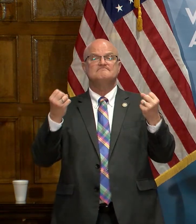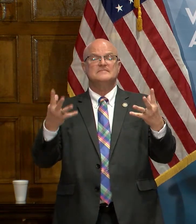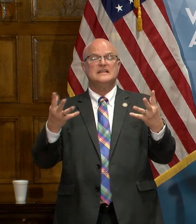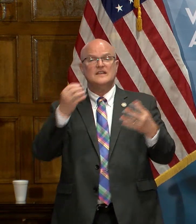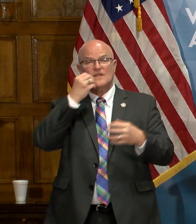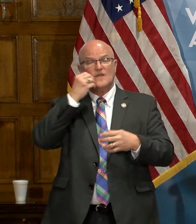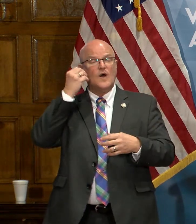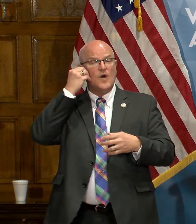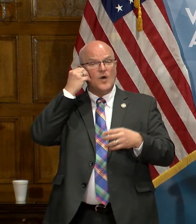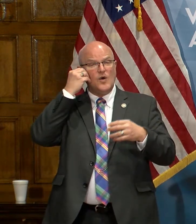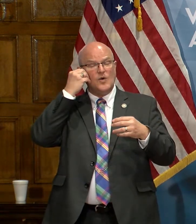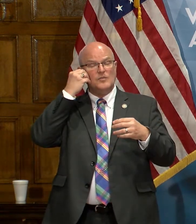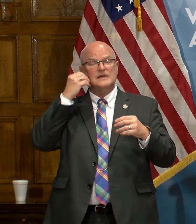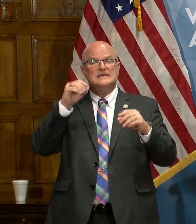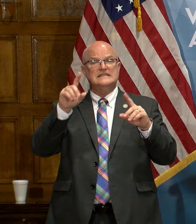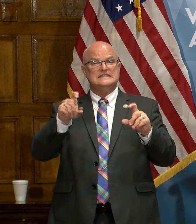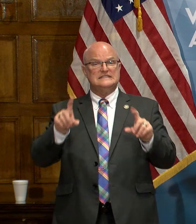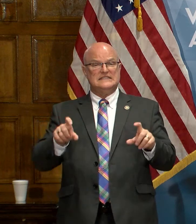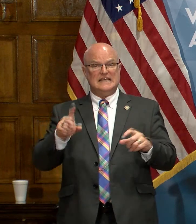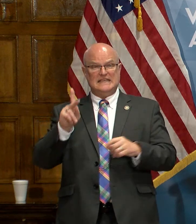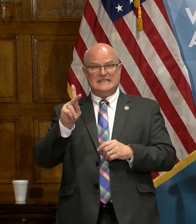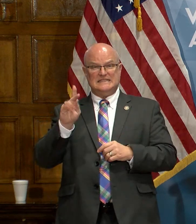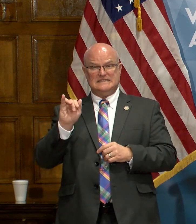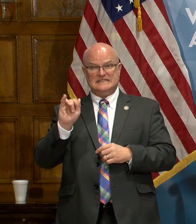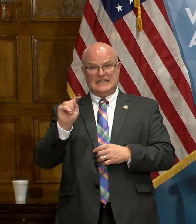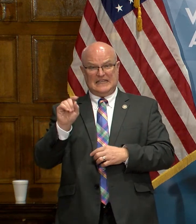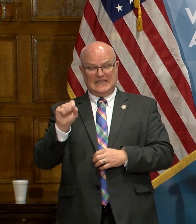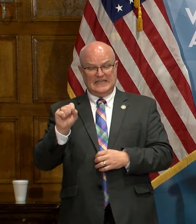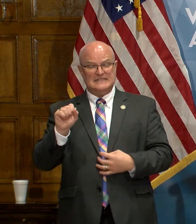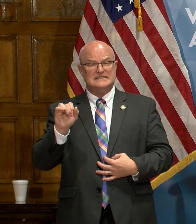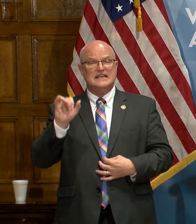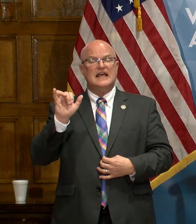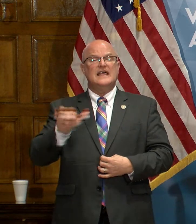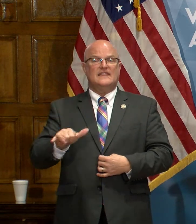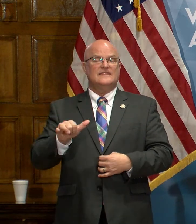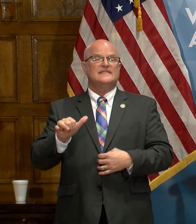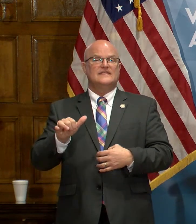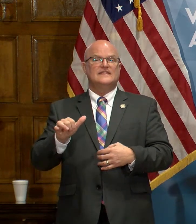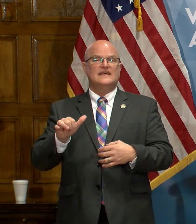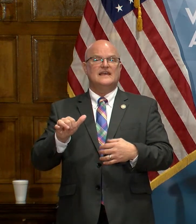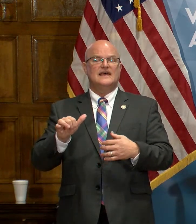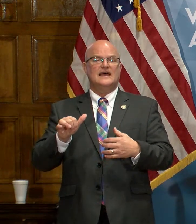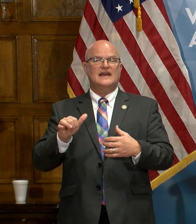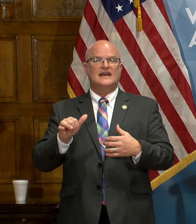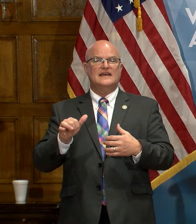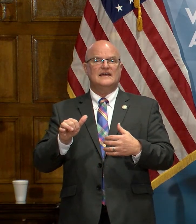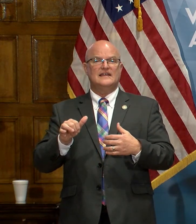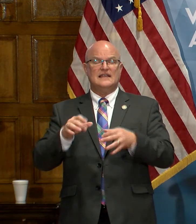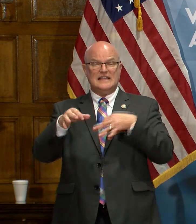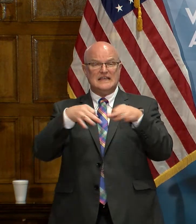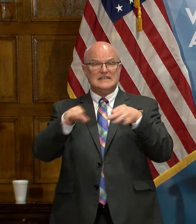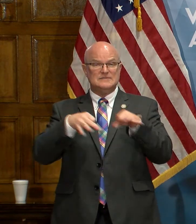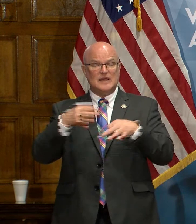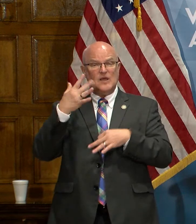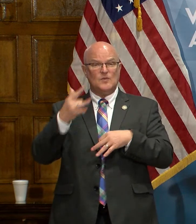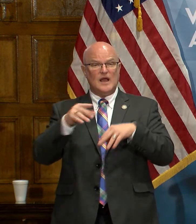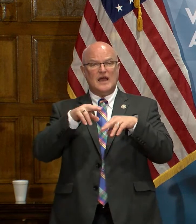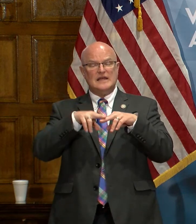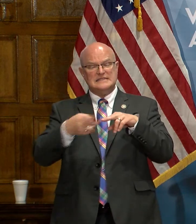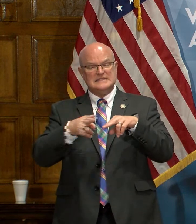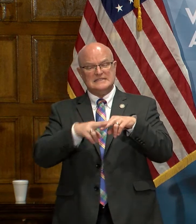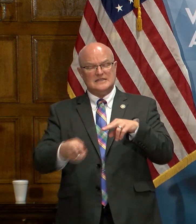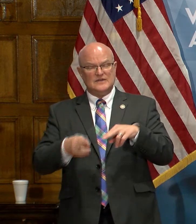of the at-home test kits. That may in part explain why we're seeing